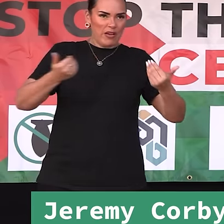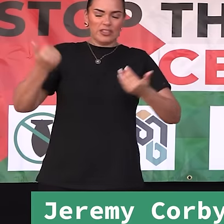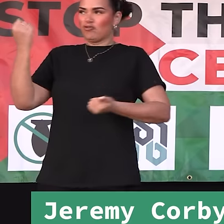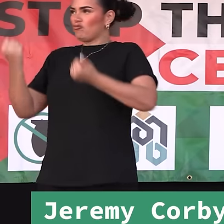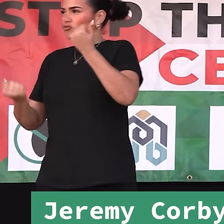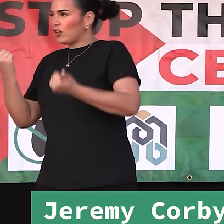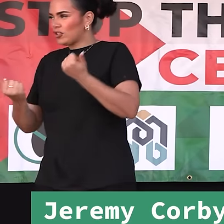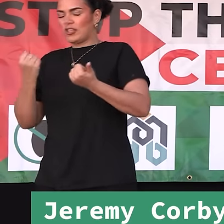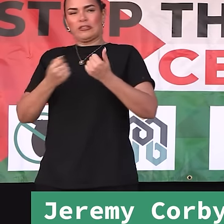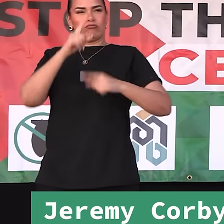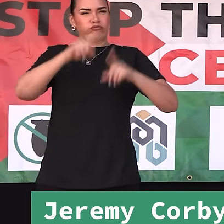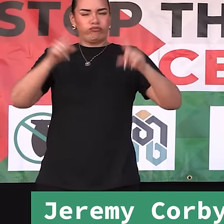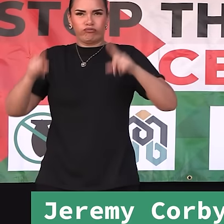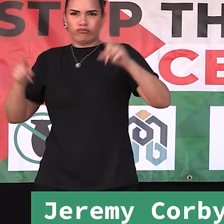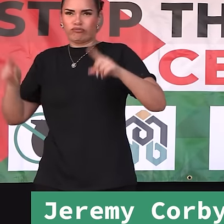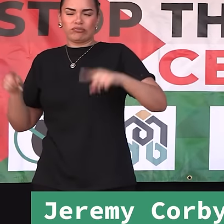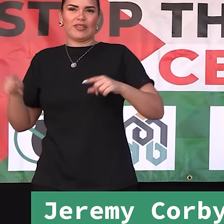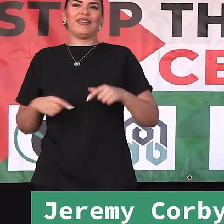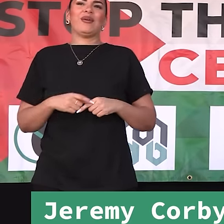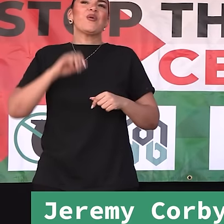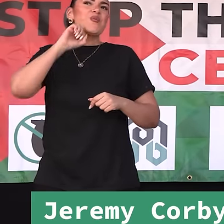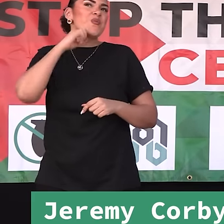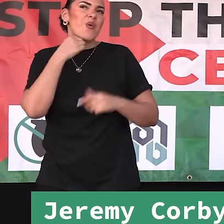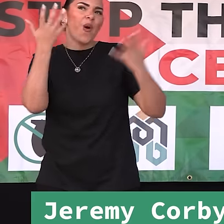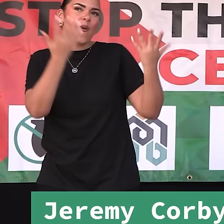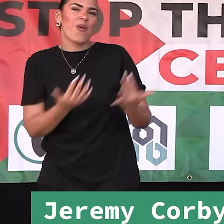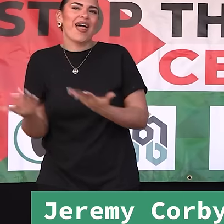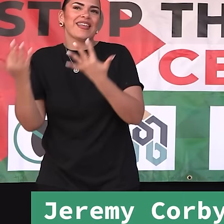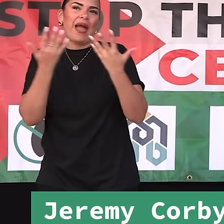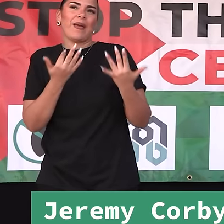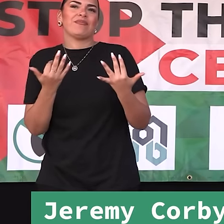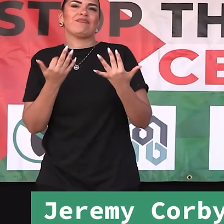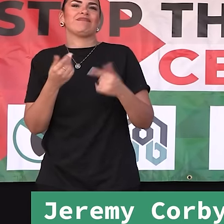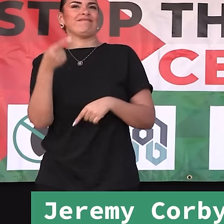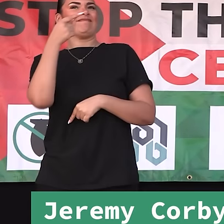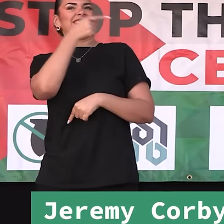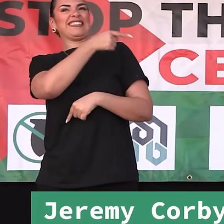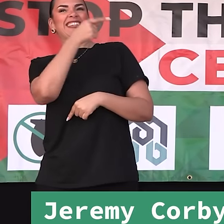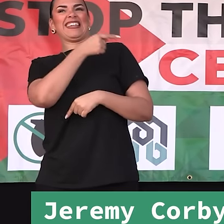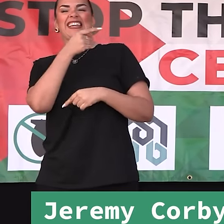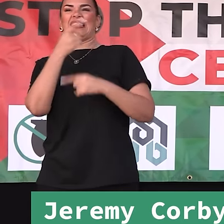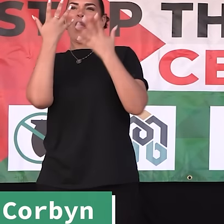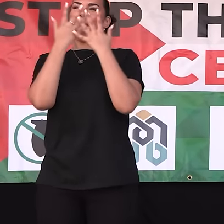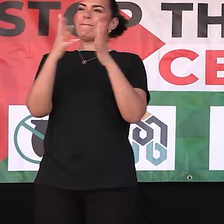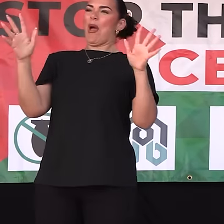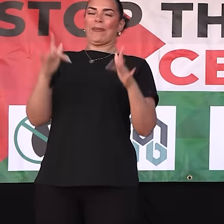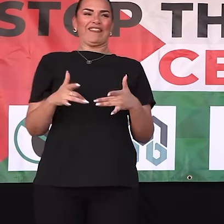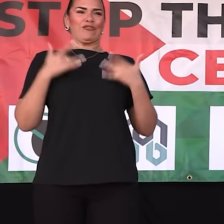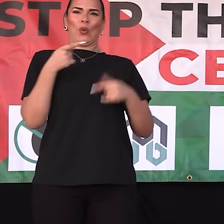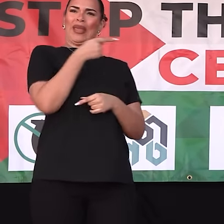it. Please give a very warm welcome to the People's Prime Minister, Mr.